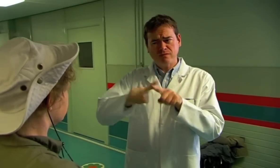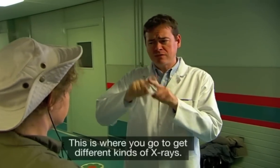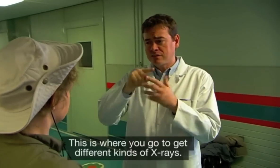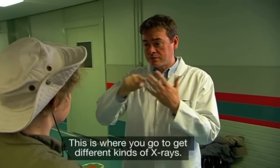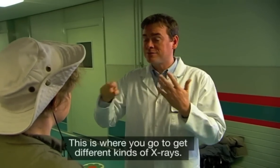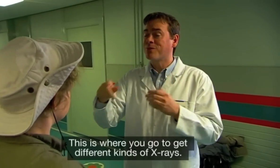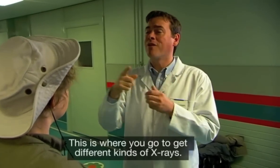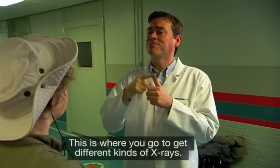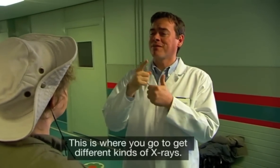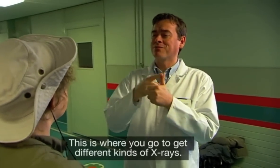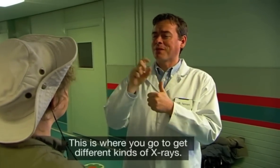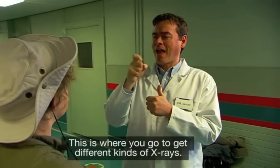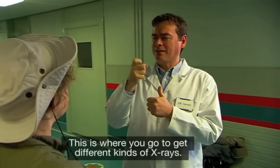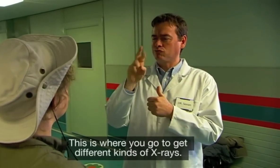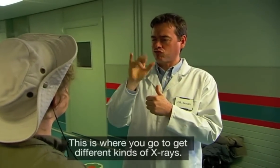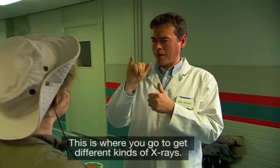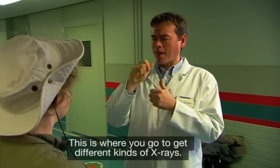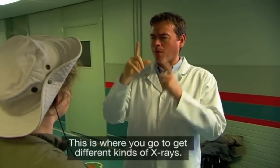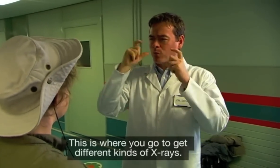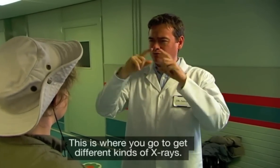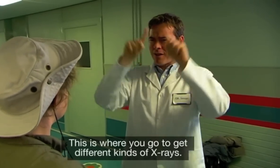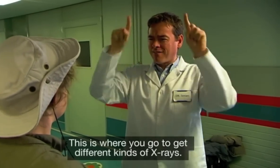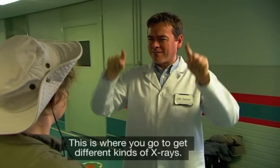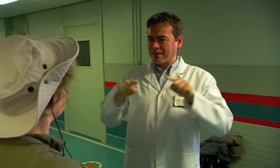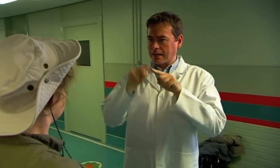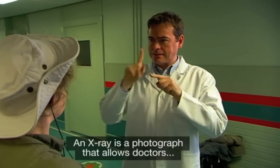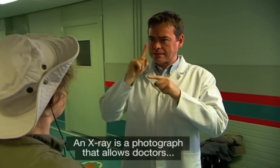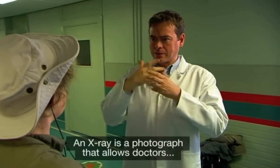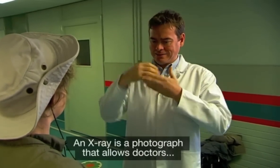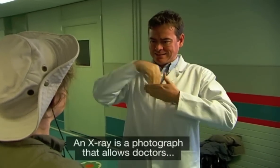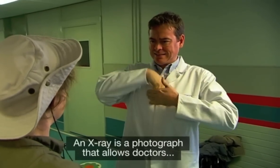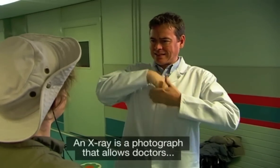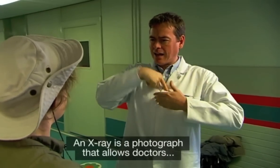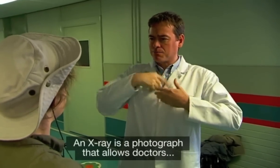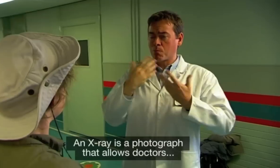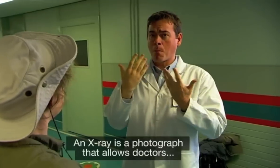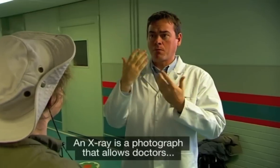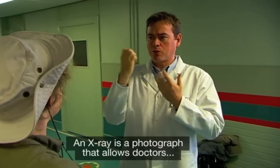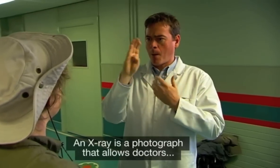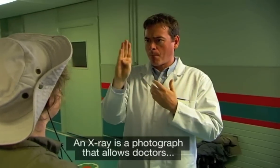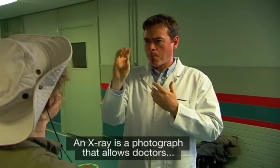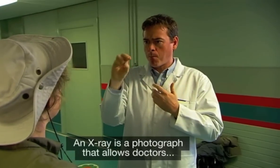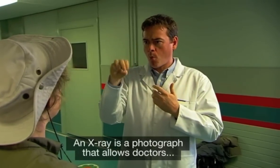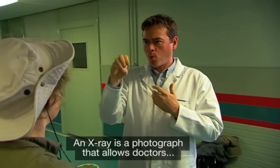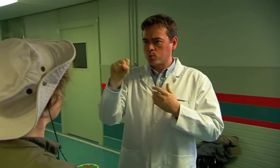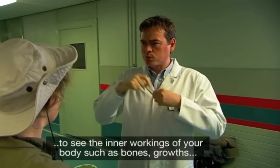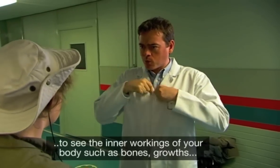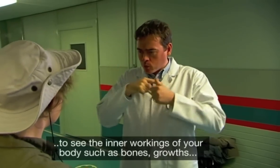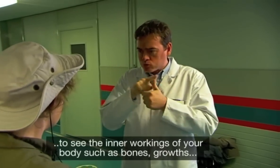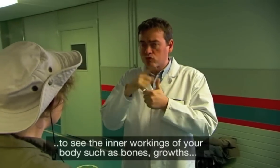This is where you go to get different kinds of x-rays. An x-ray is a photograph that allows doctors to see the inner workings of